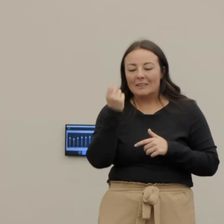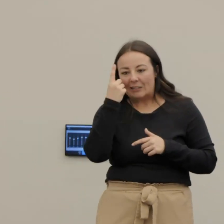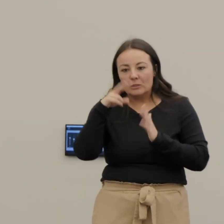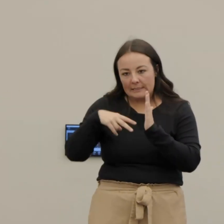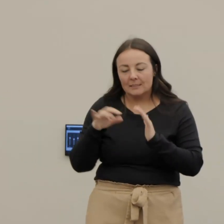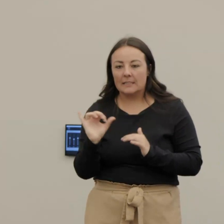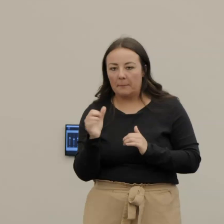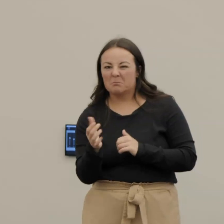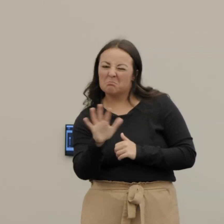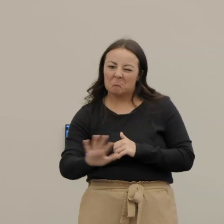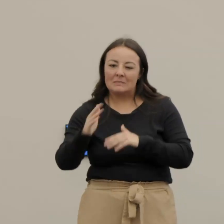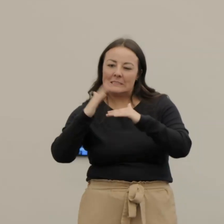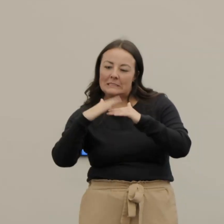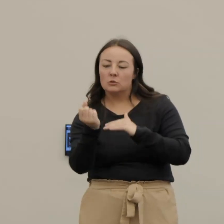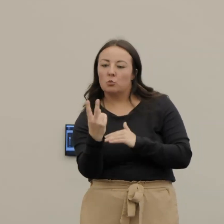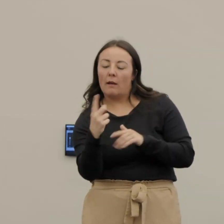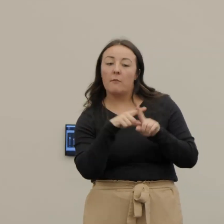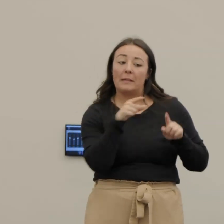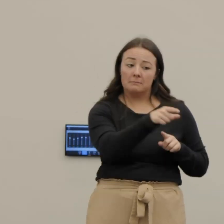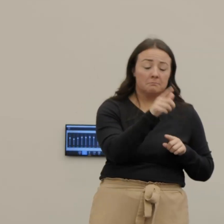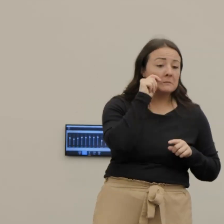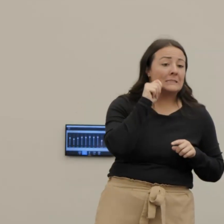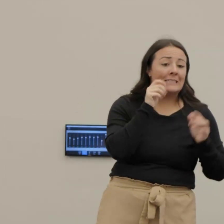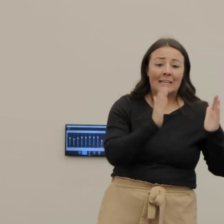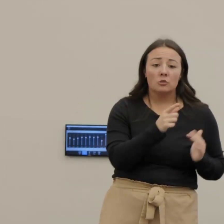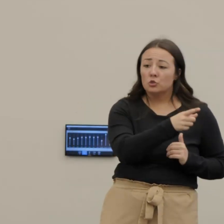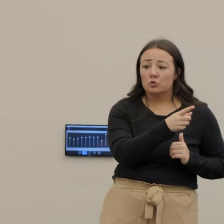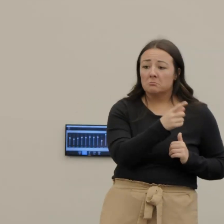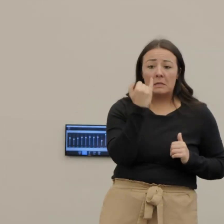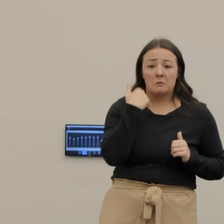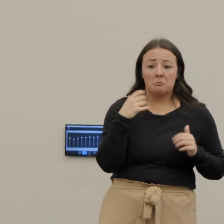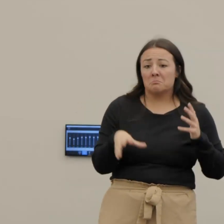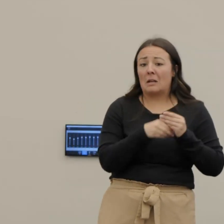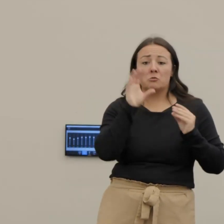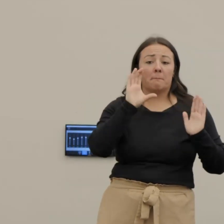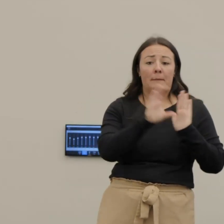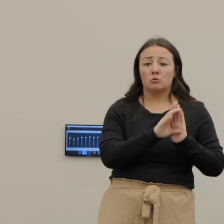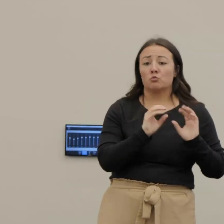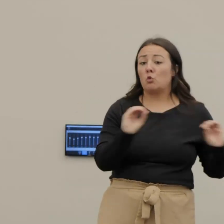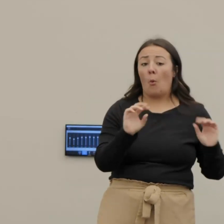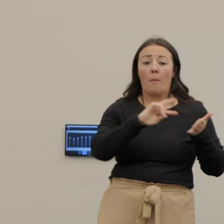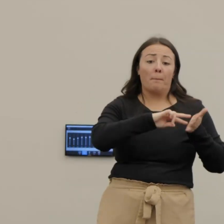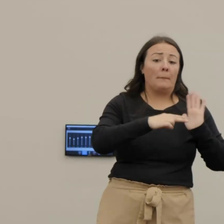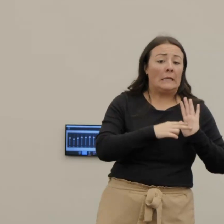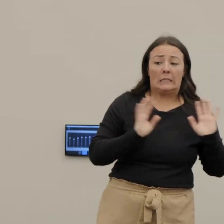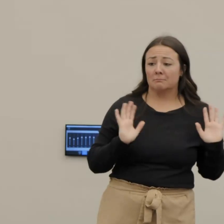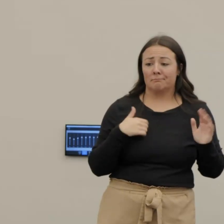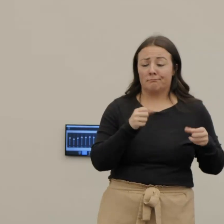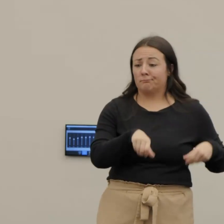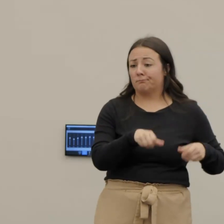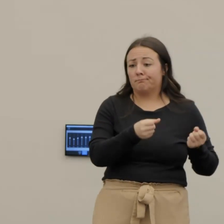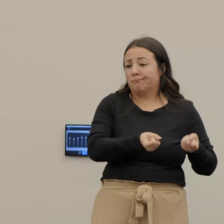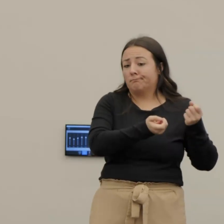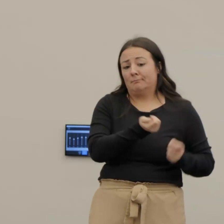The kids were unamused by pictures that didn't have meaning. They didn't want your decorative extra goop.